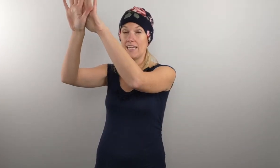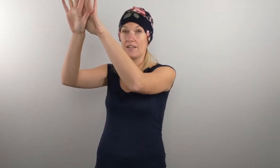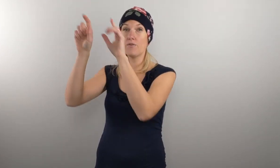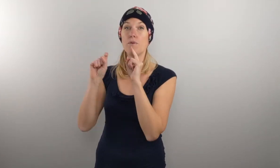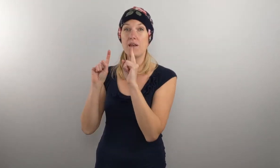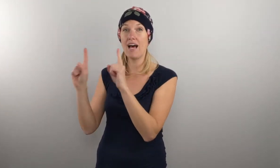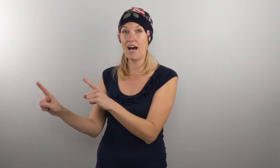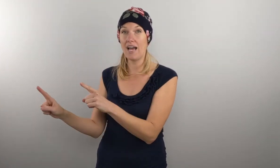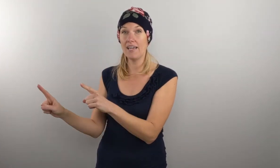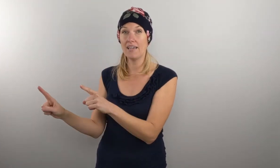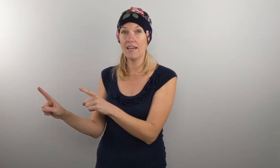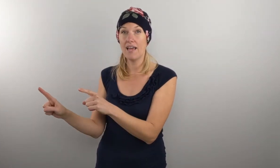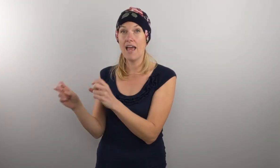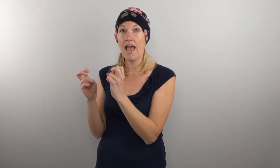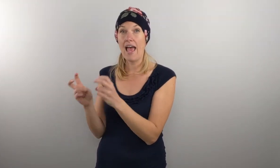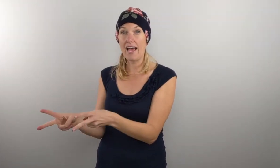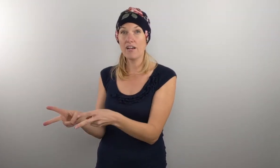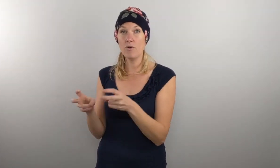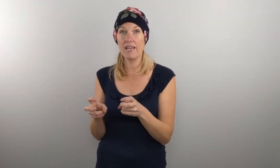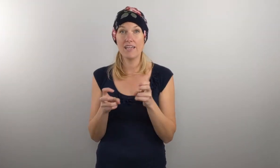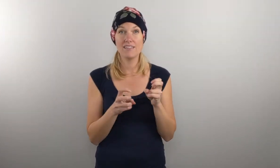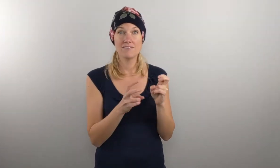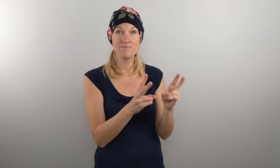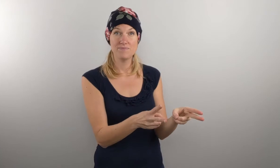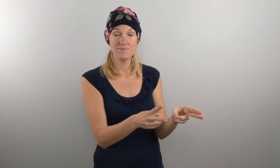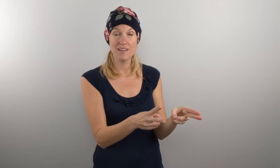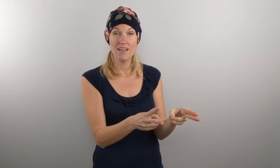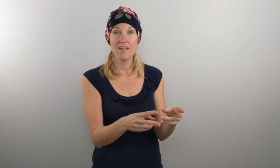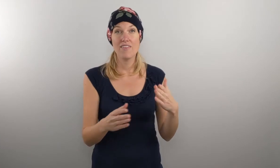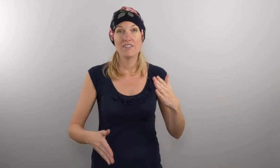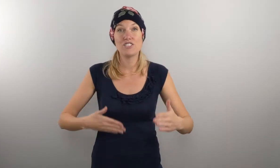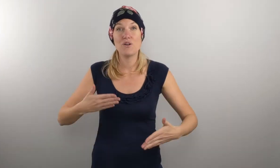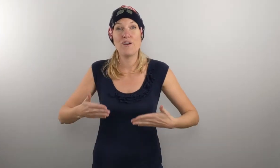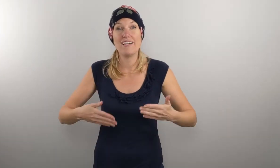in reply, echoing their joyous